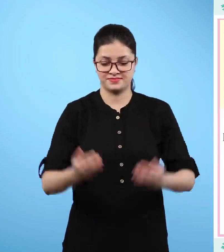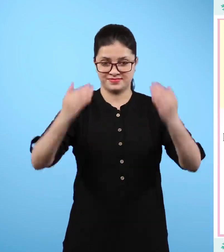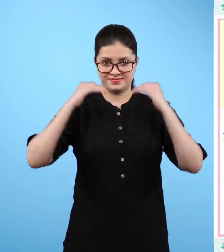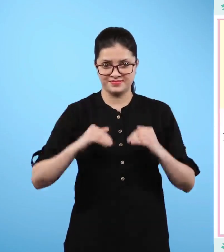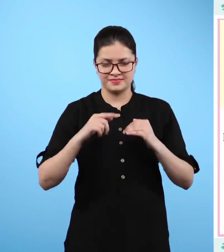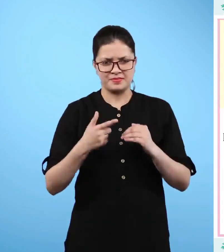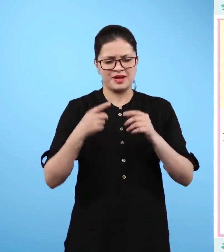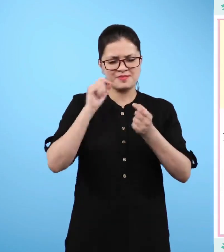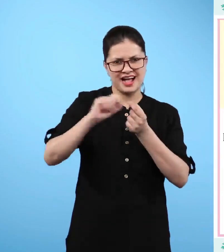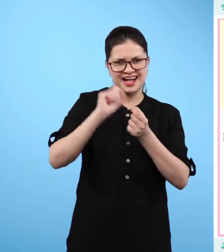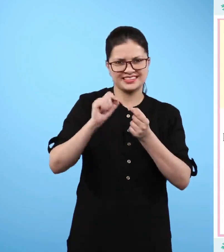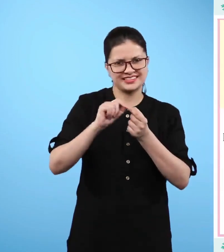from the side.